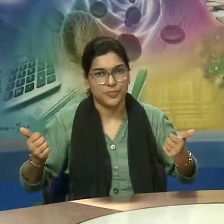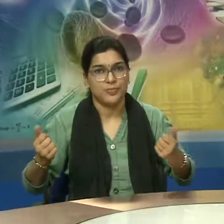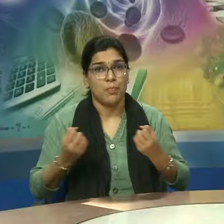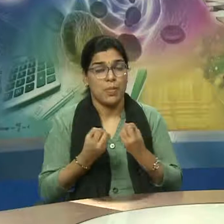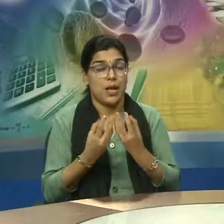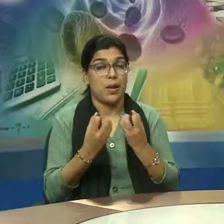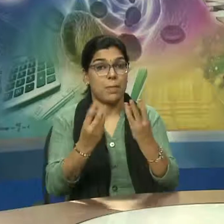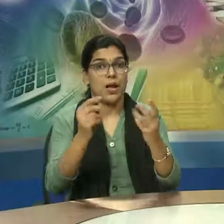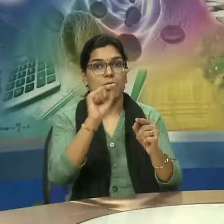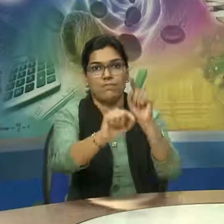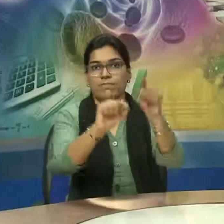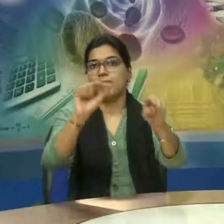disappears.